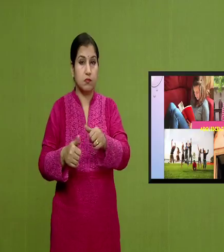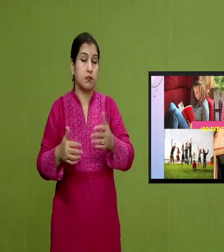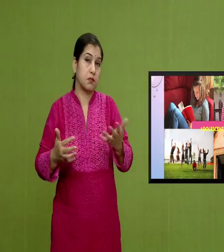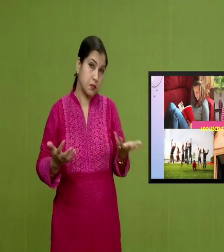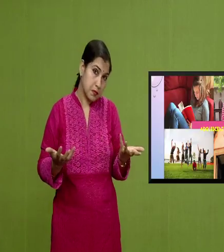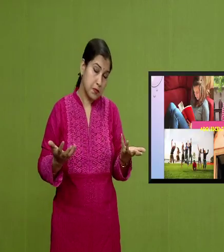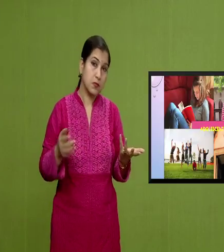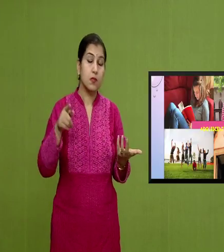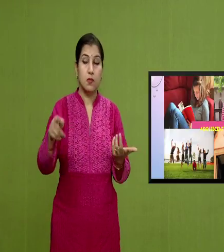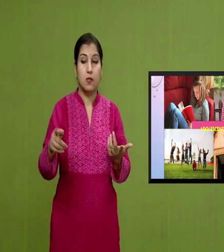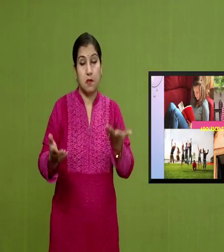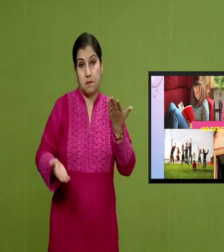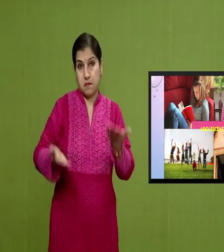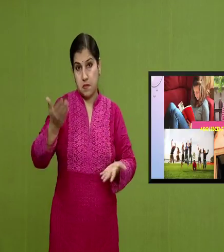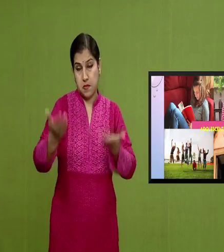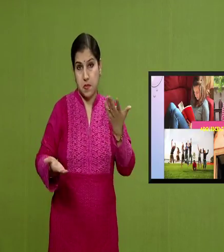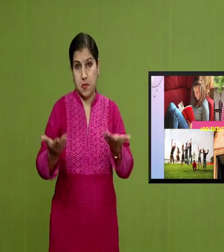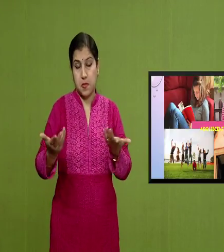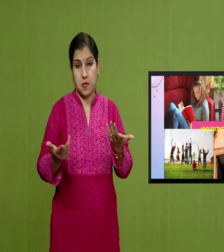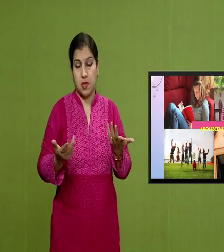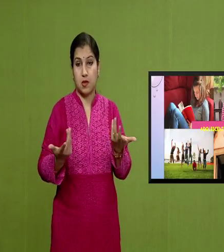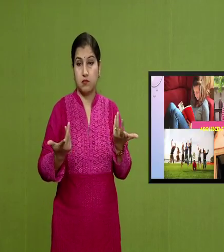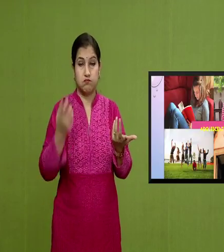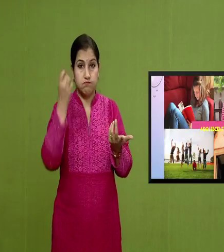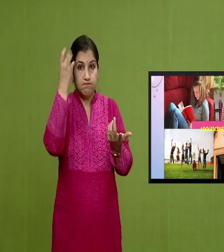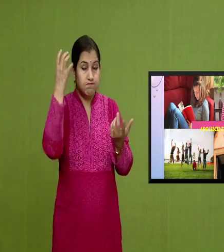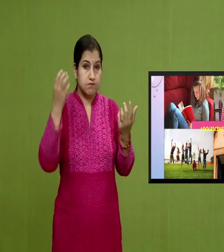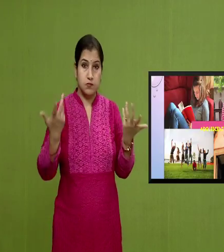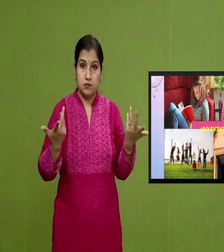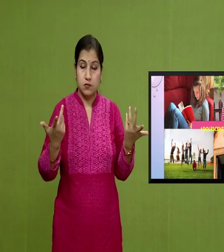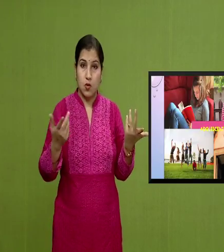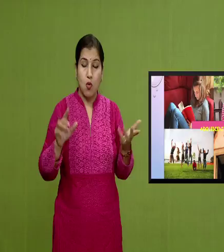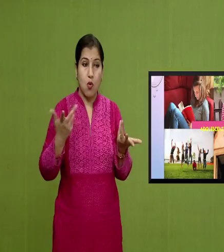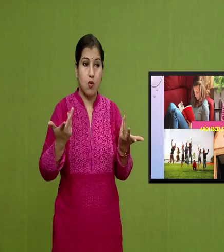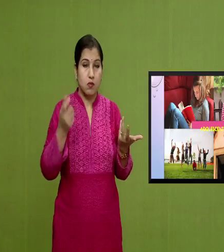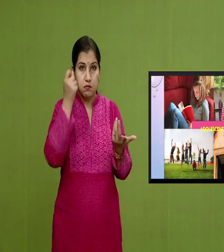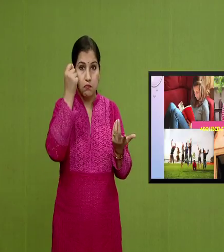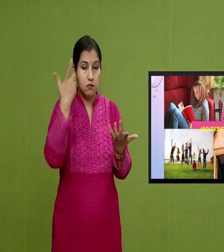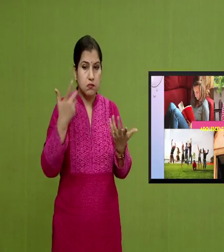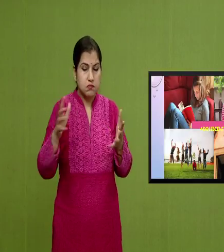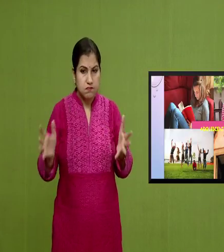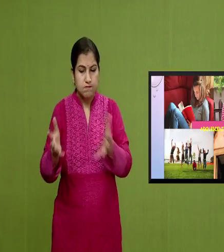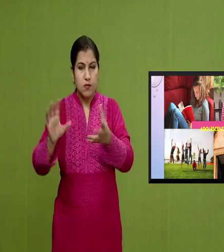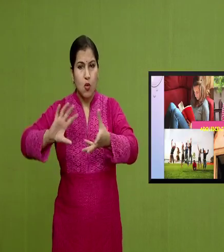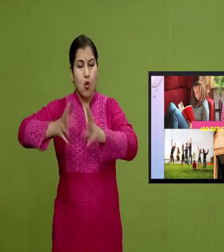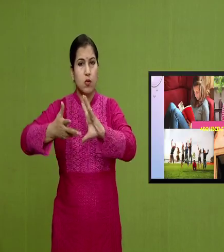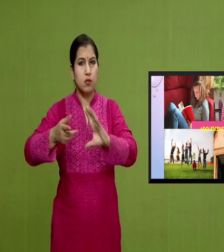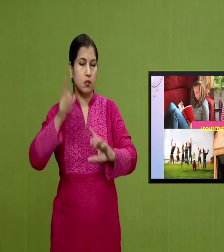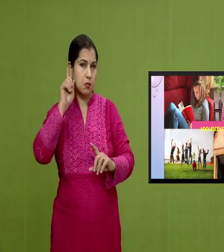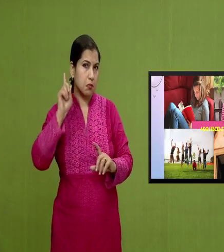the situation becomes worse and encourage the adolescent to